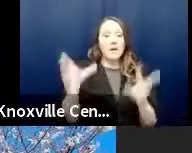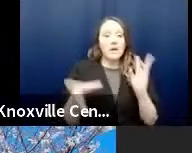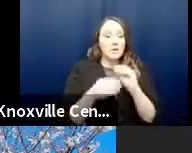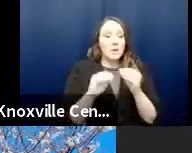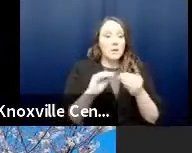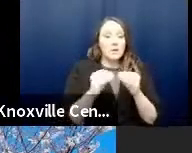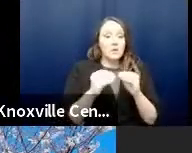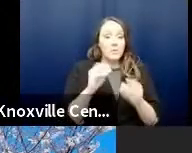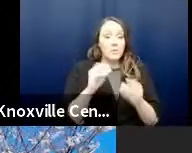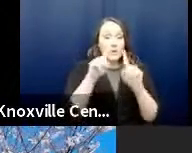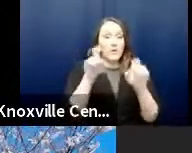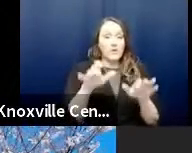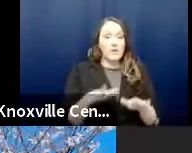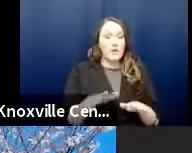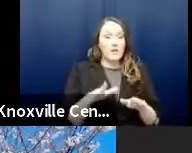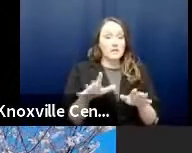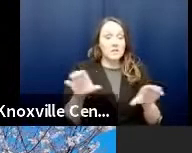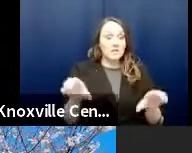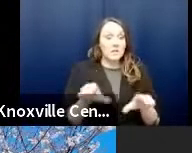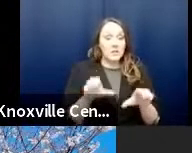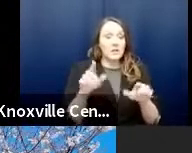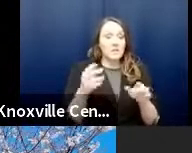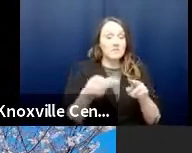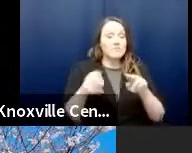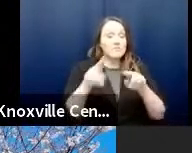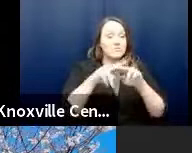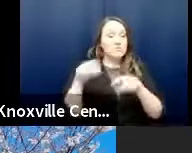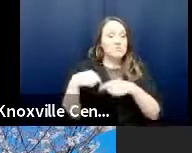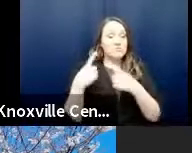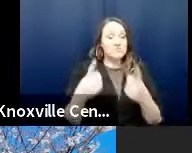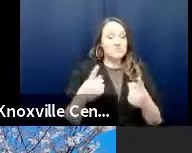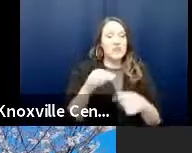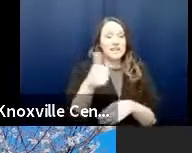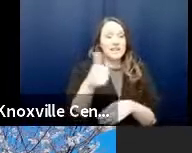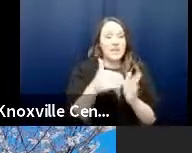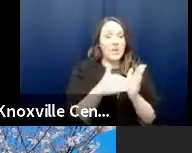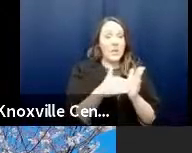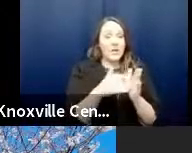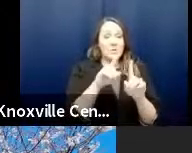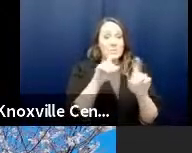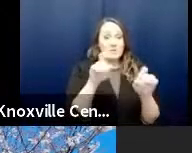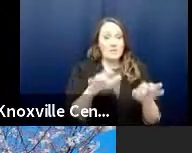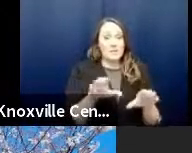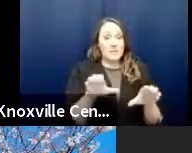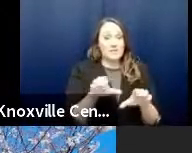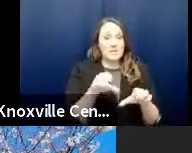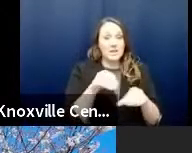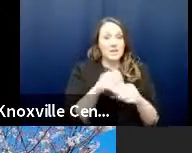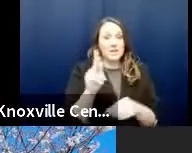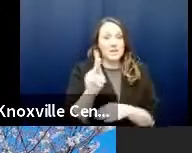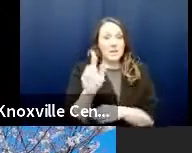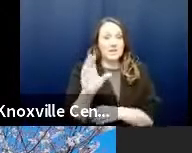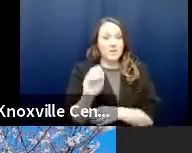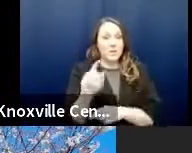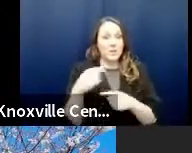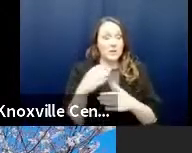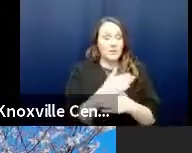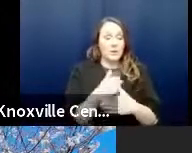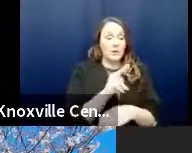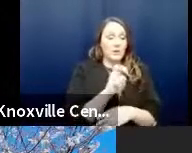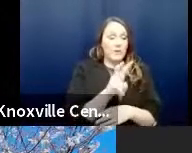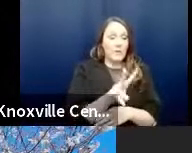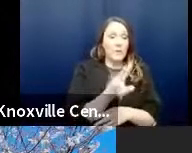tests conducted has increased over recent weeks, with more than 10,000 tests conducted in Knox County between November 8th